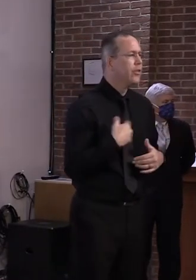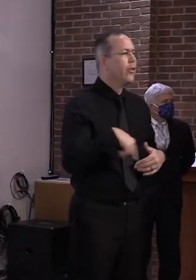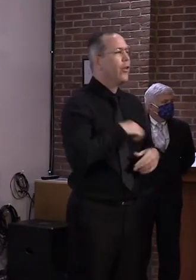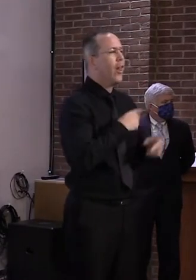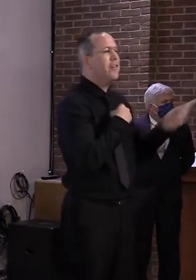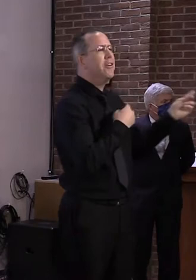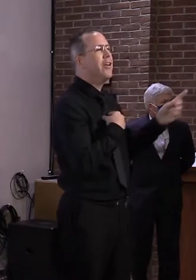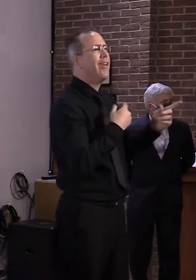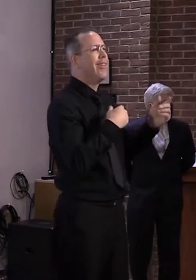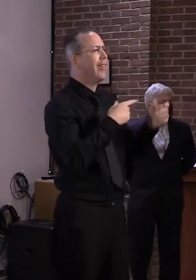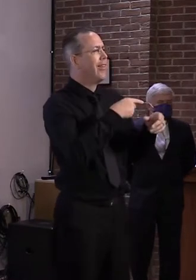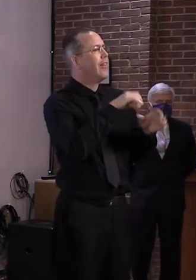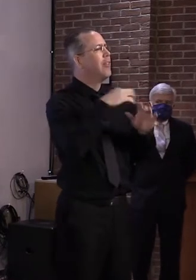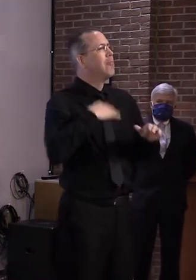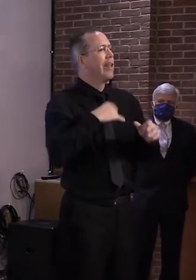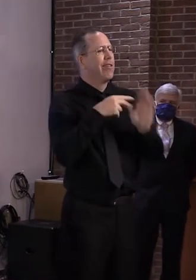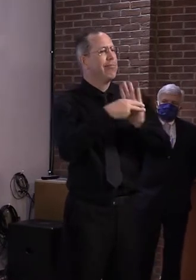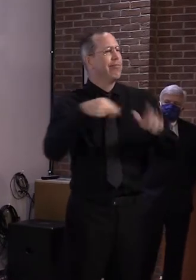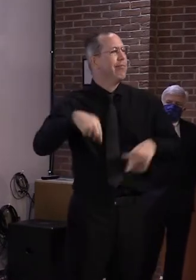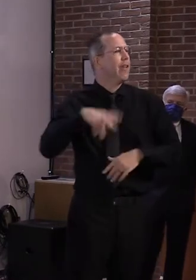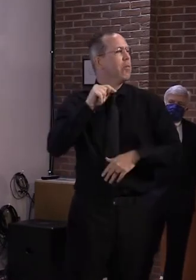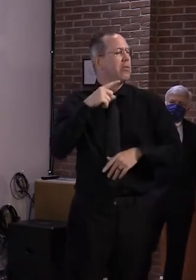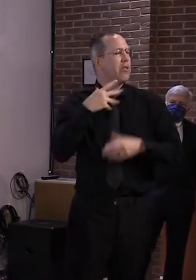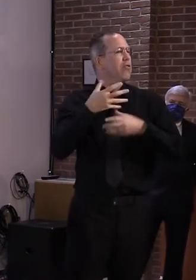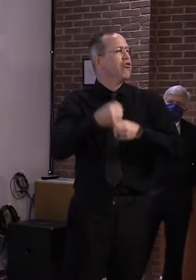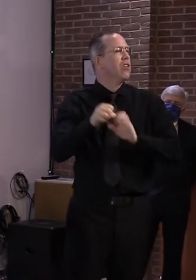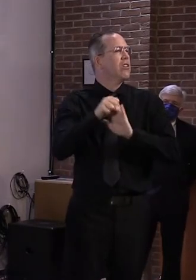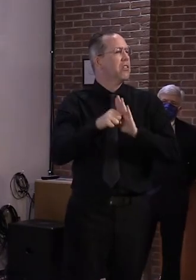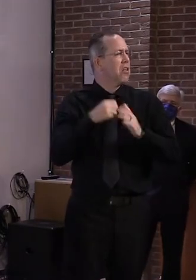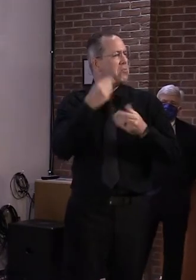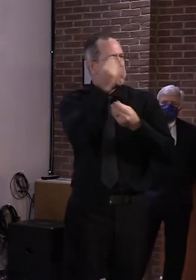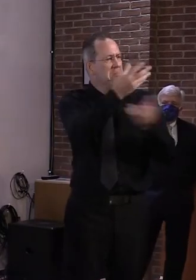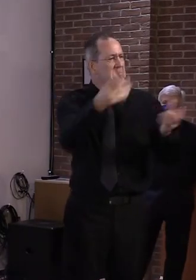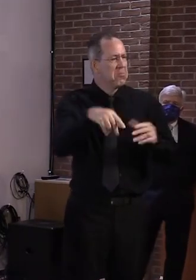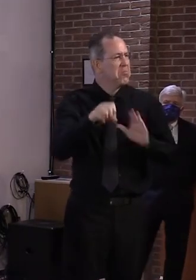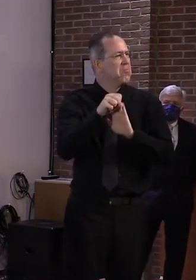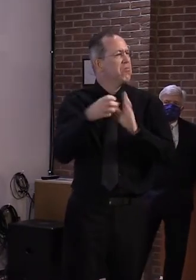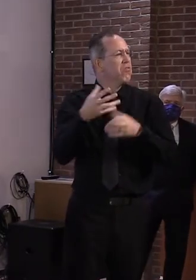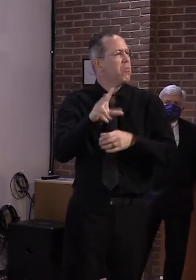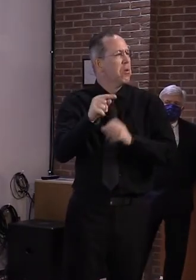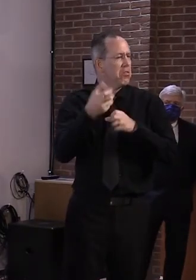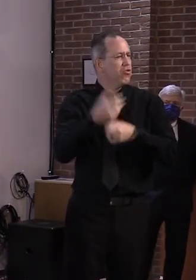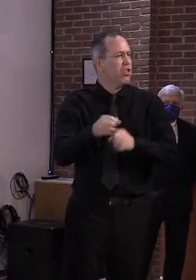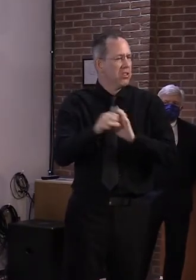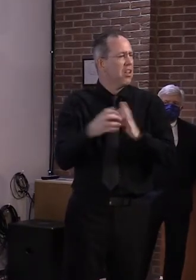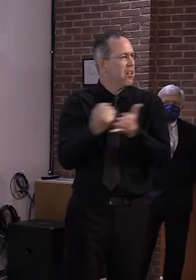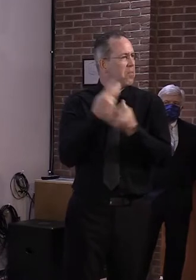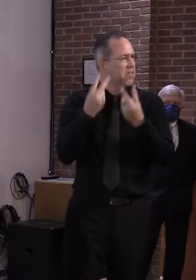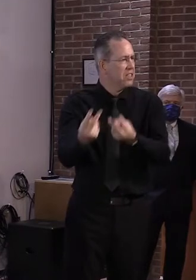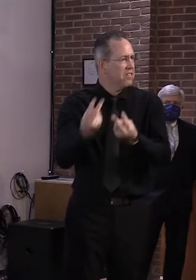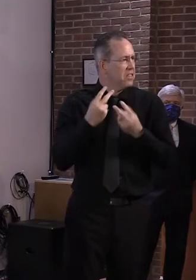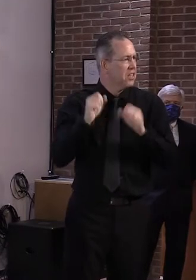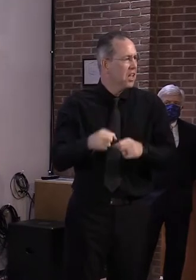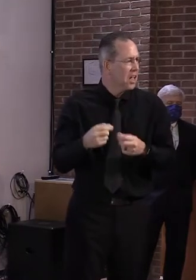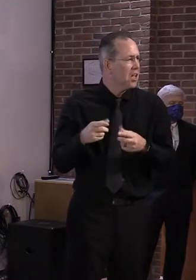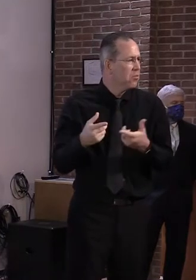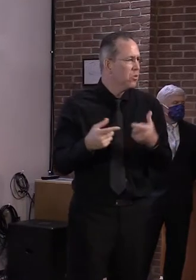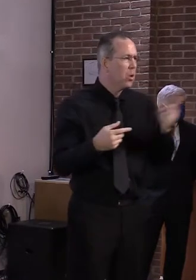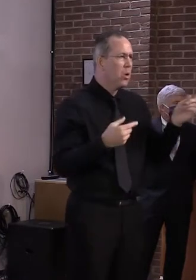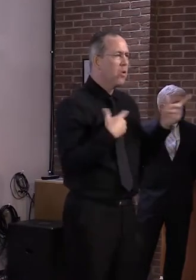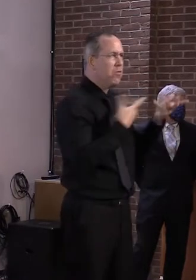the border to us, and I believe New Hampshire as well. So that is as of